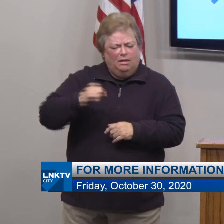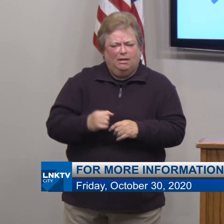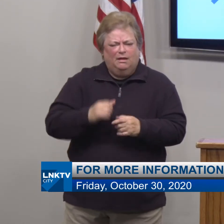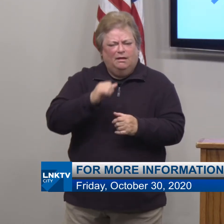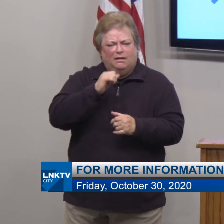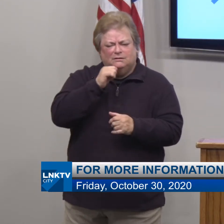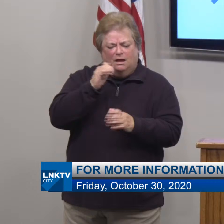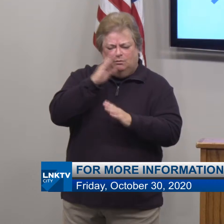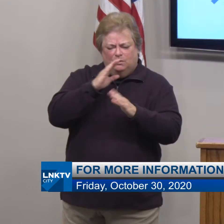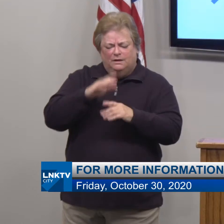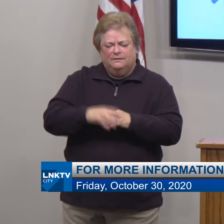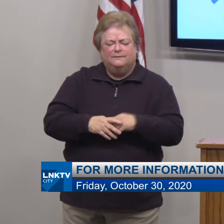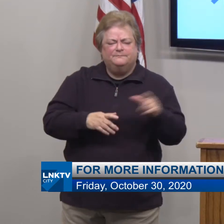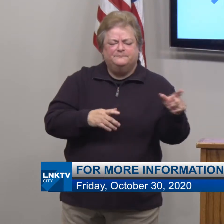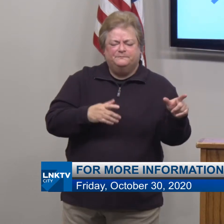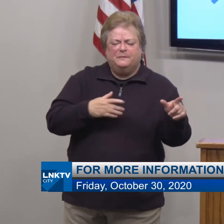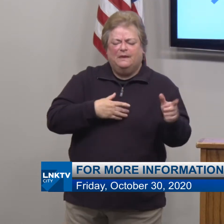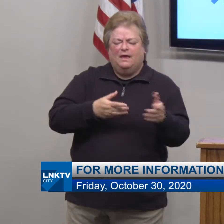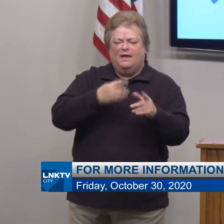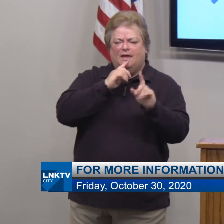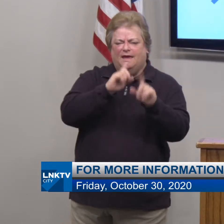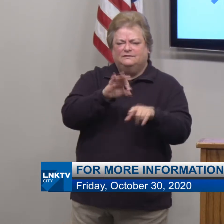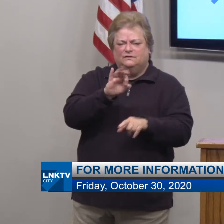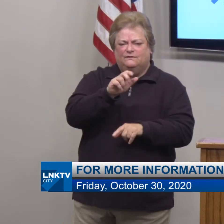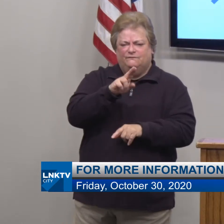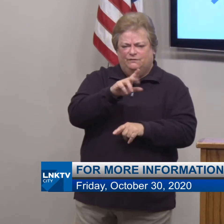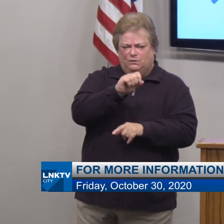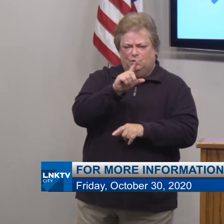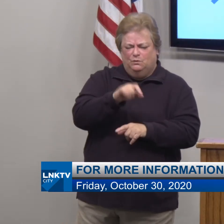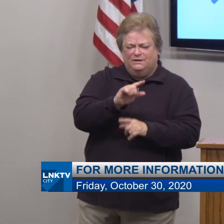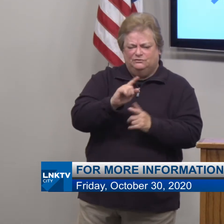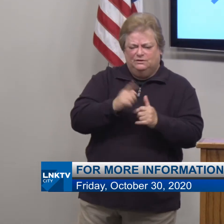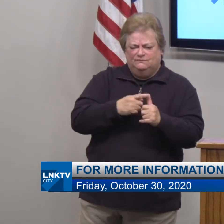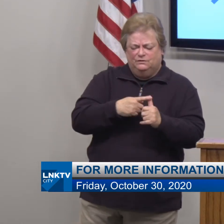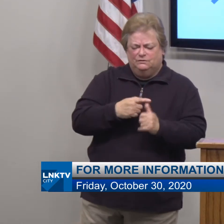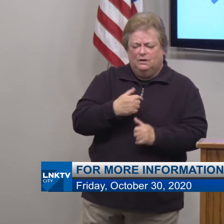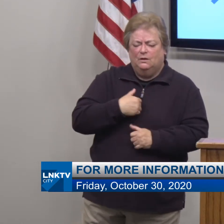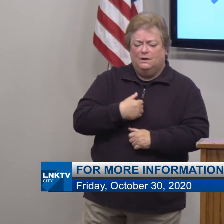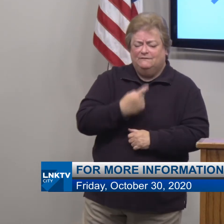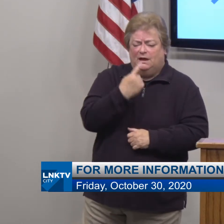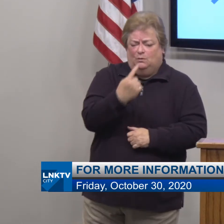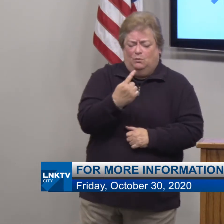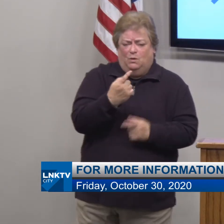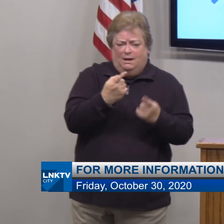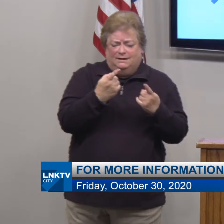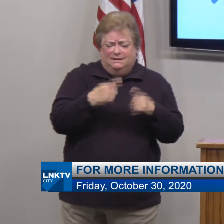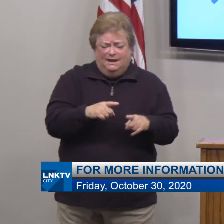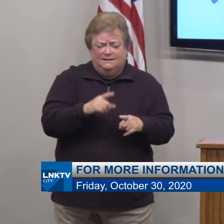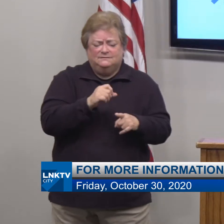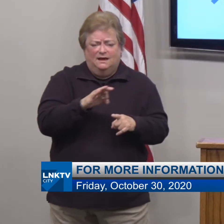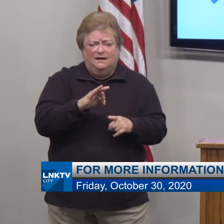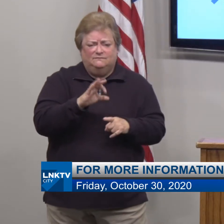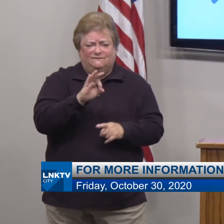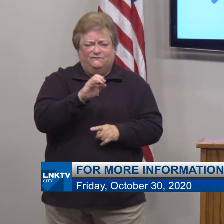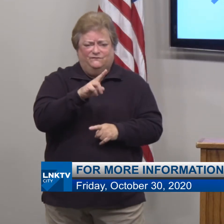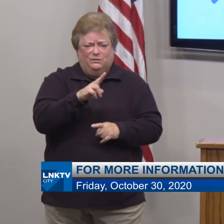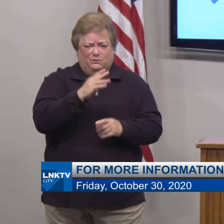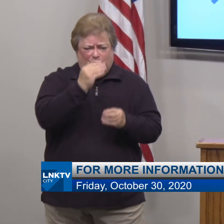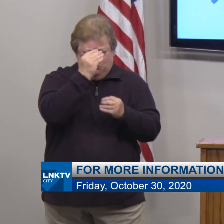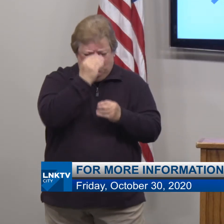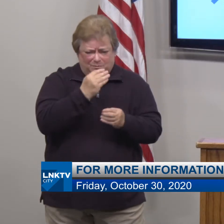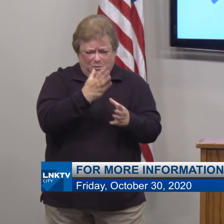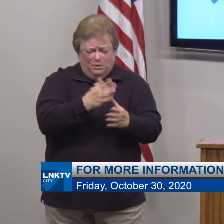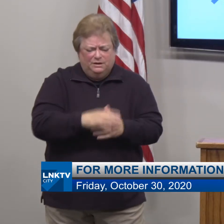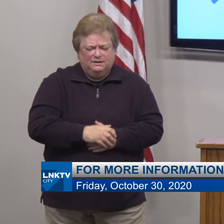Let me answer the flu question first. We have only had one case of reported flu, and I believe